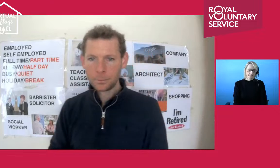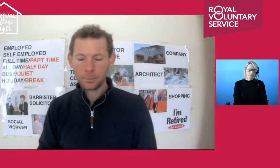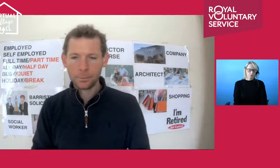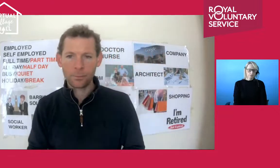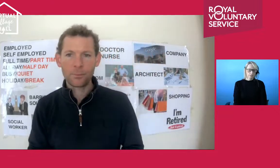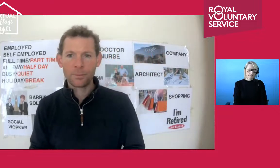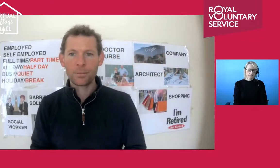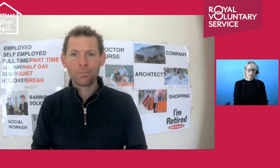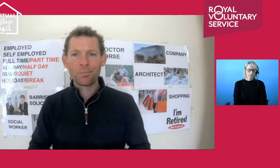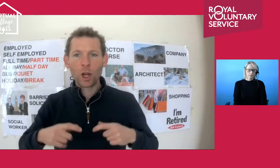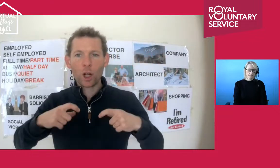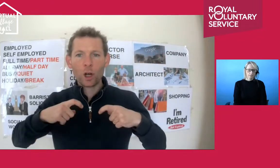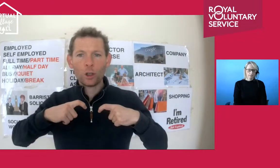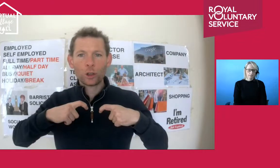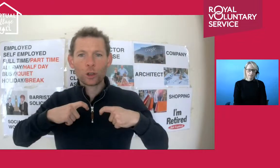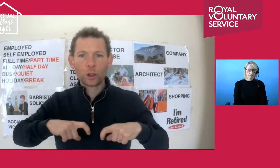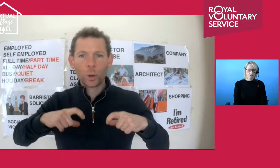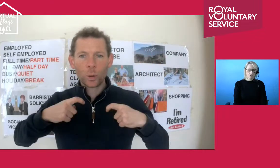next one,